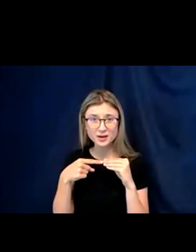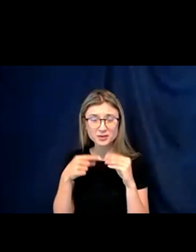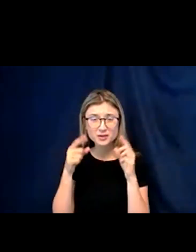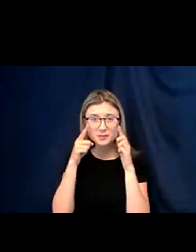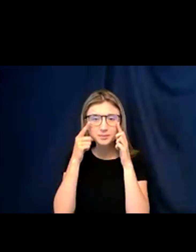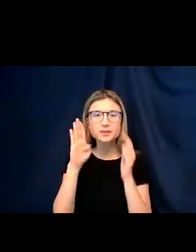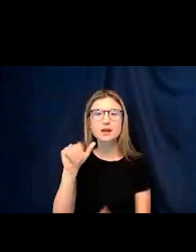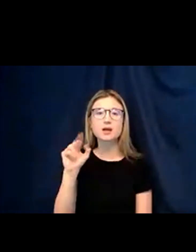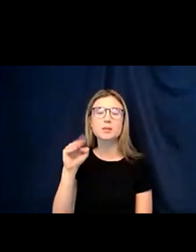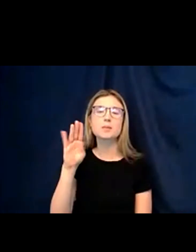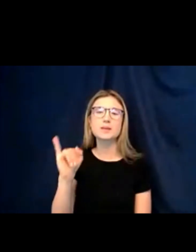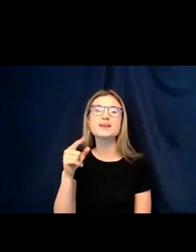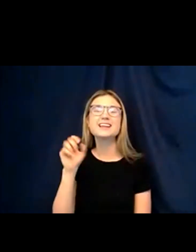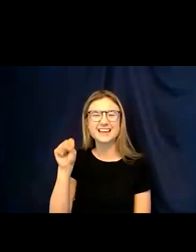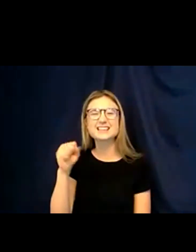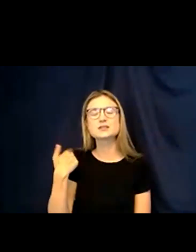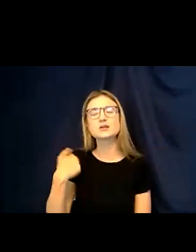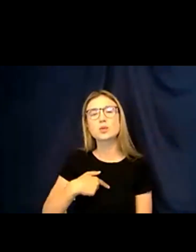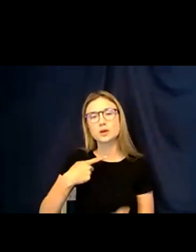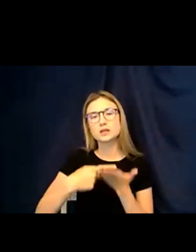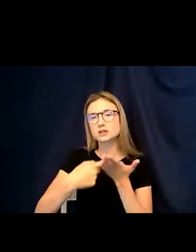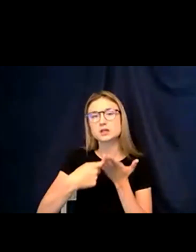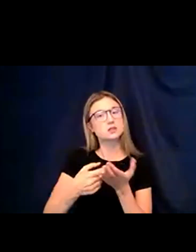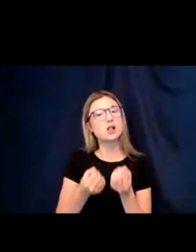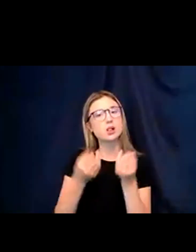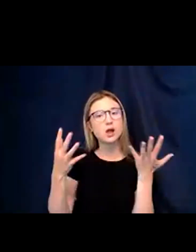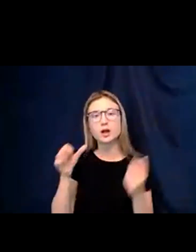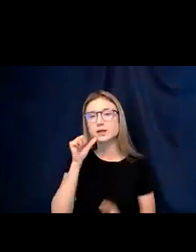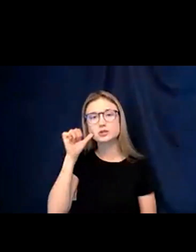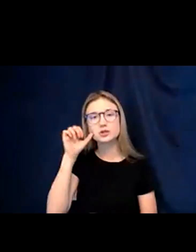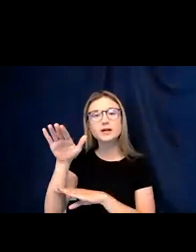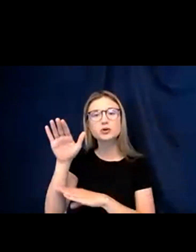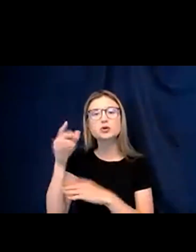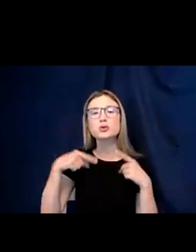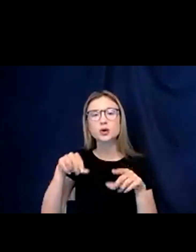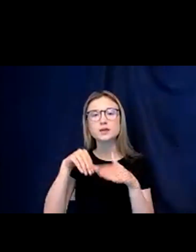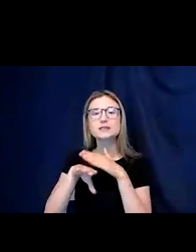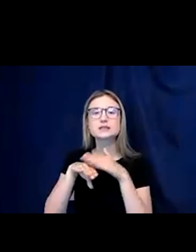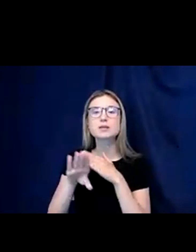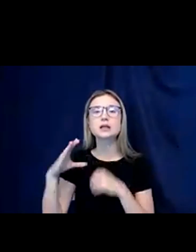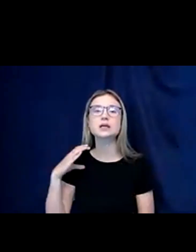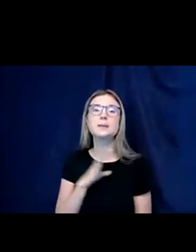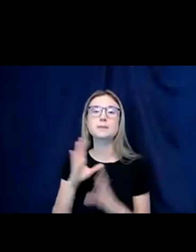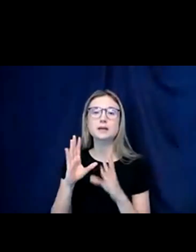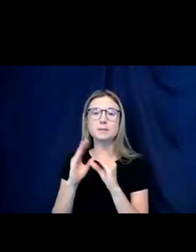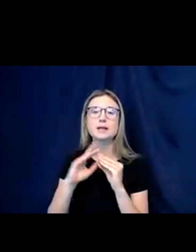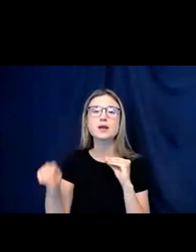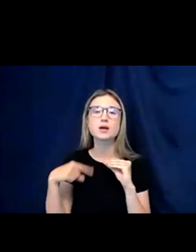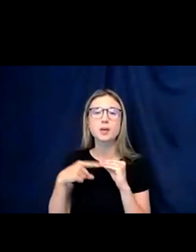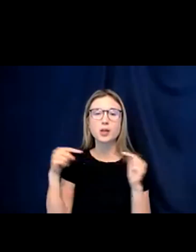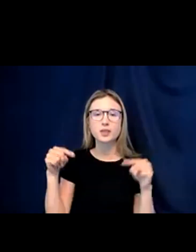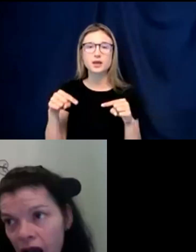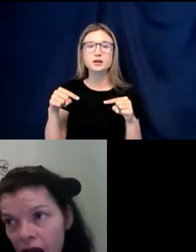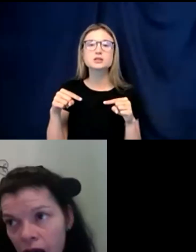we talked extensively yesterday afternoon in our accessibility committee about that. And so from there,